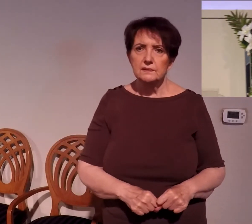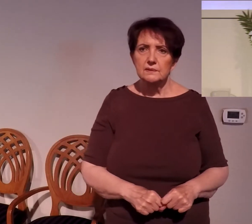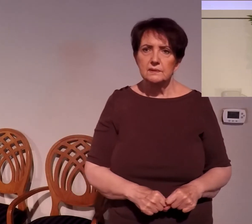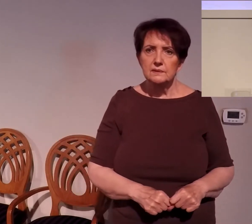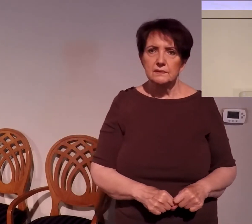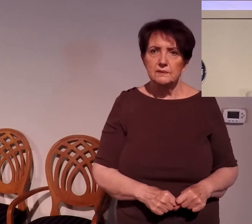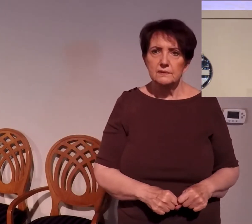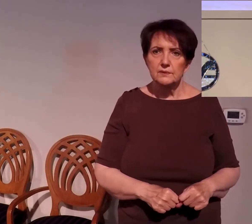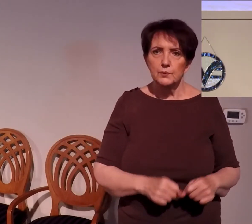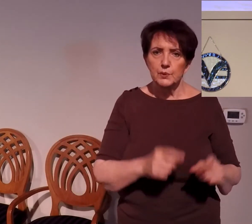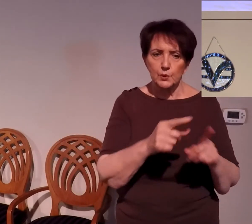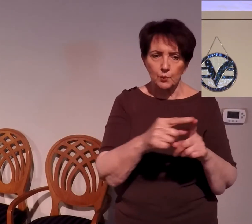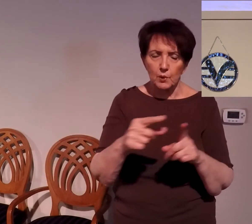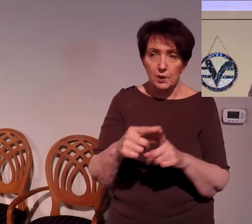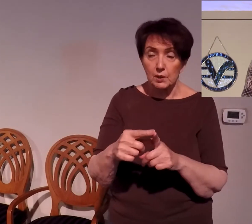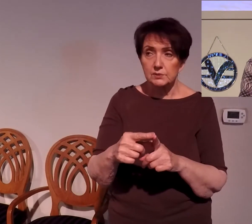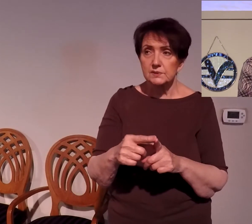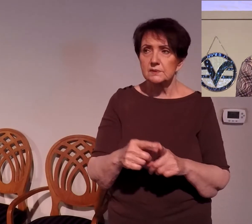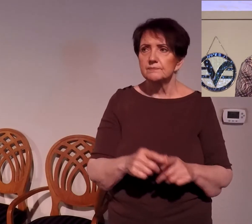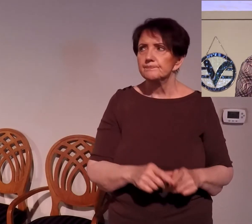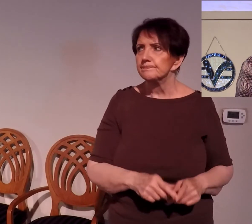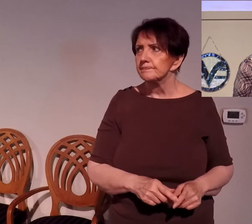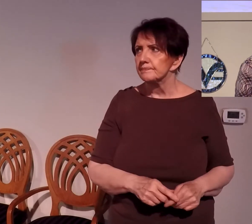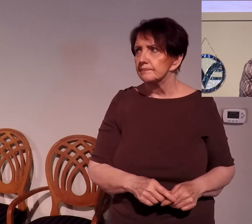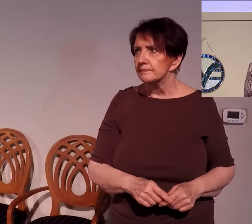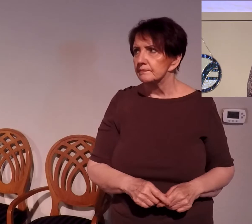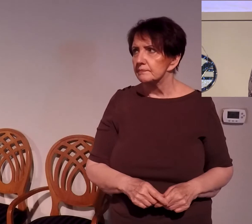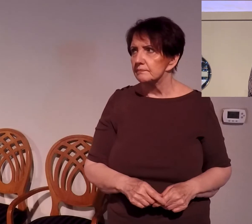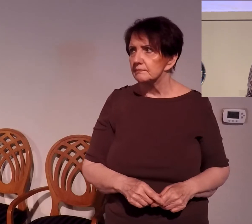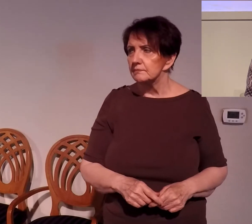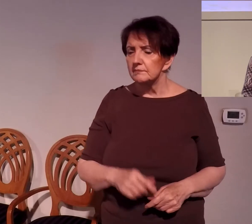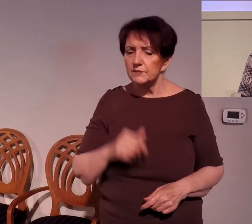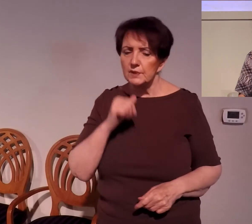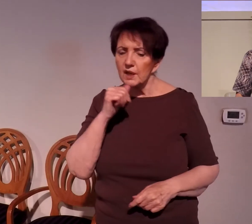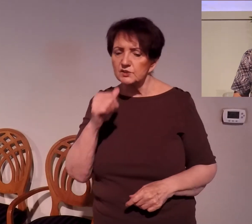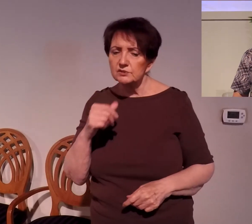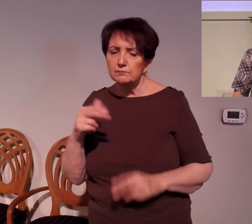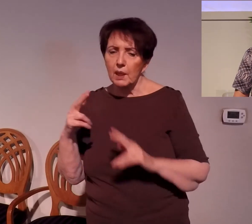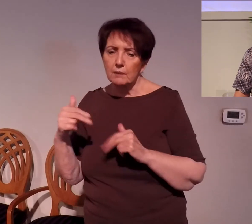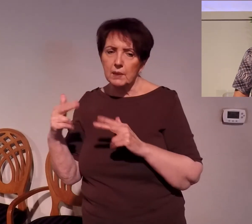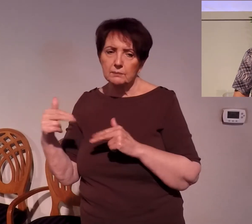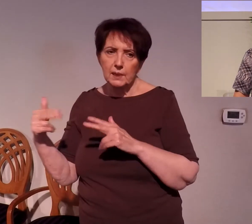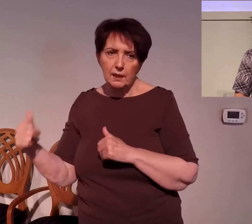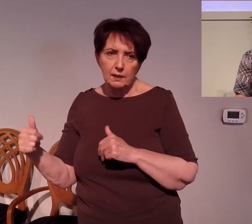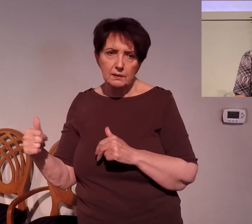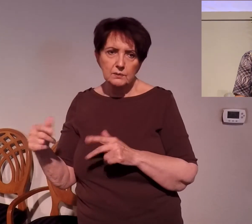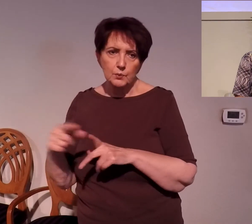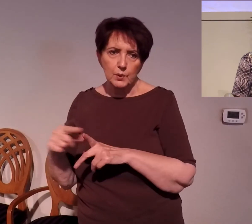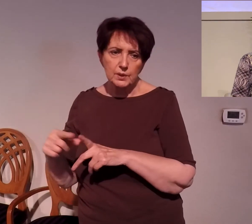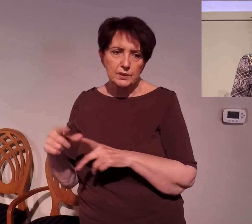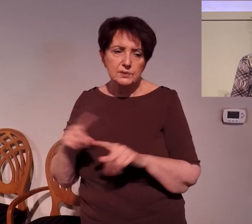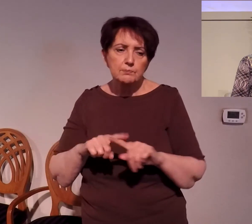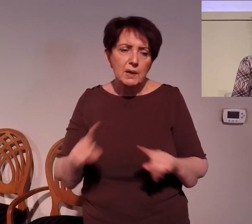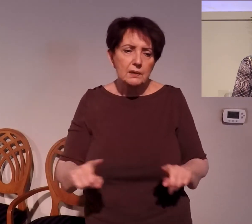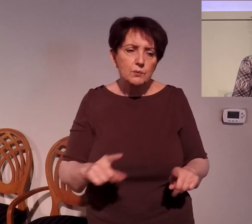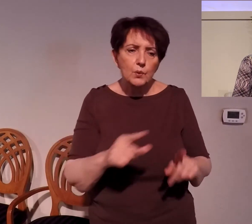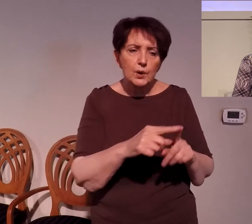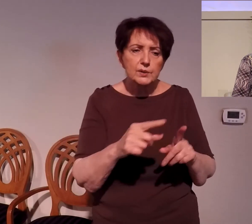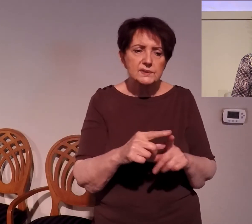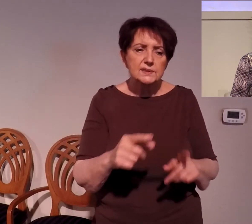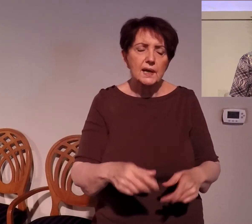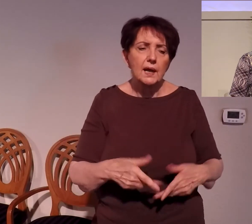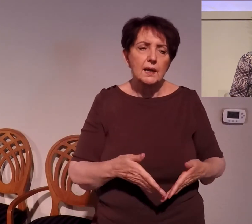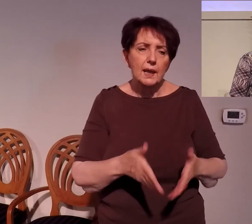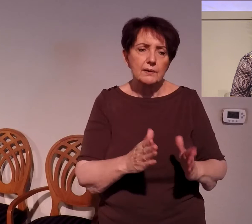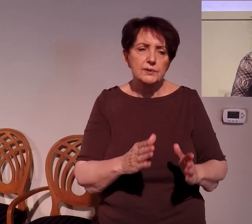our words. Again, not just a blah, blah, blah word, but a word that really allows us to